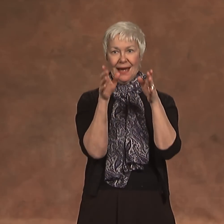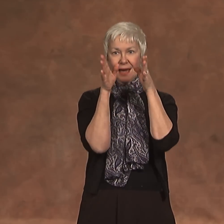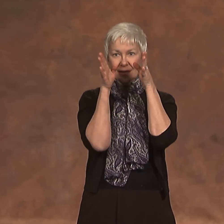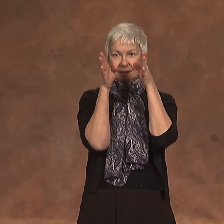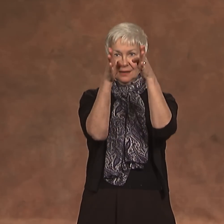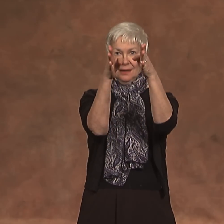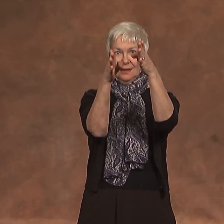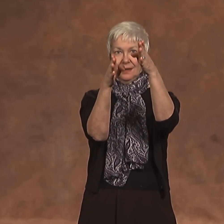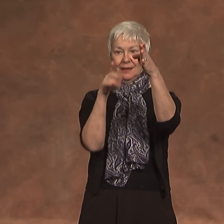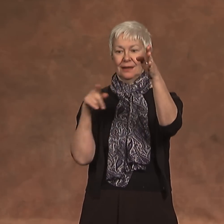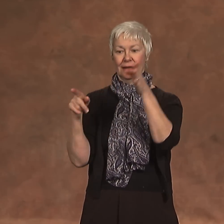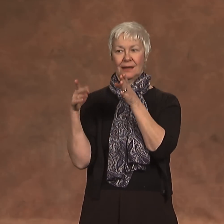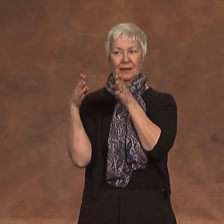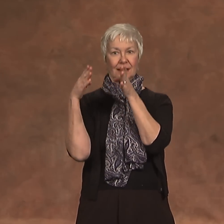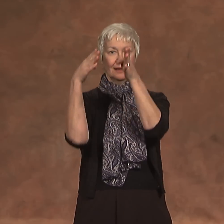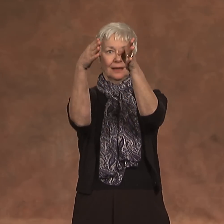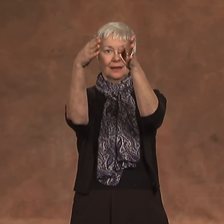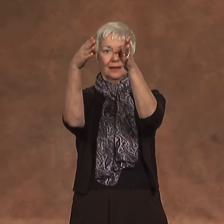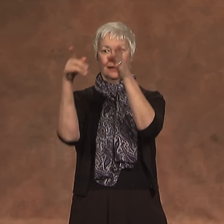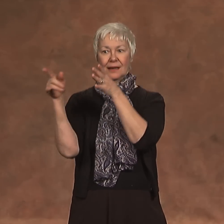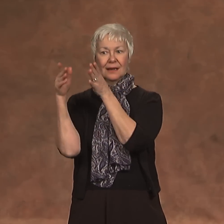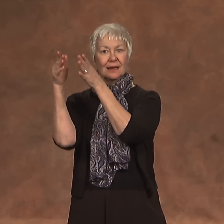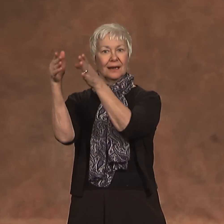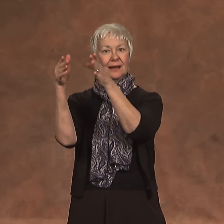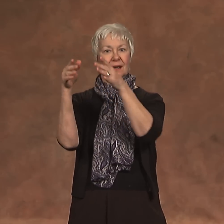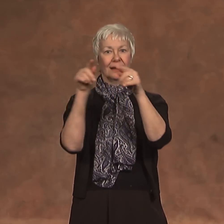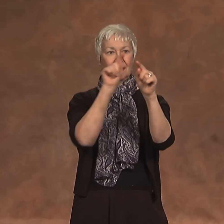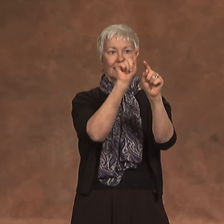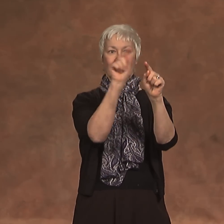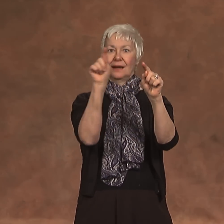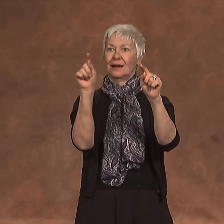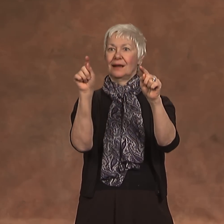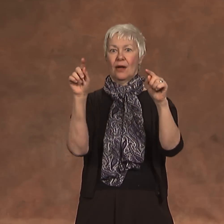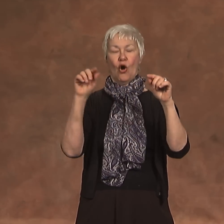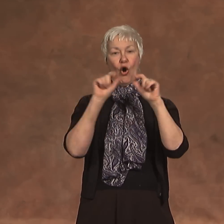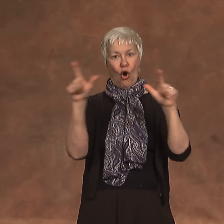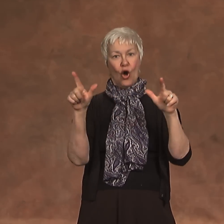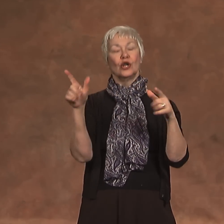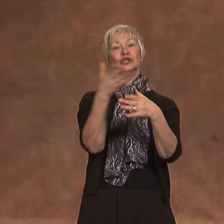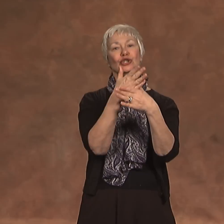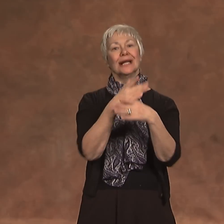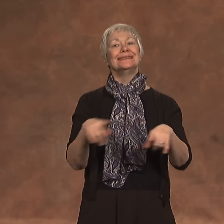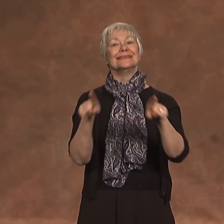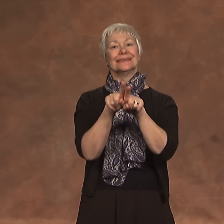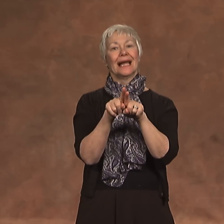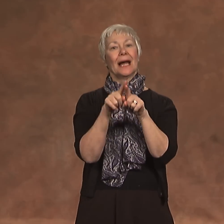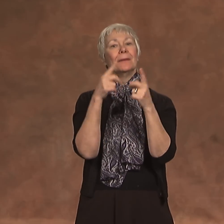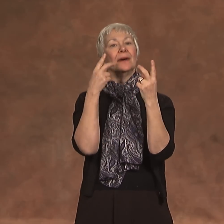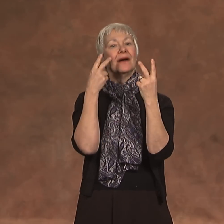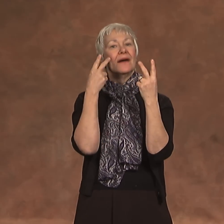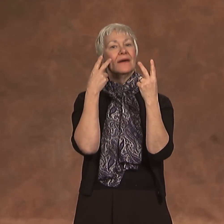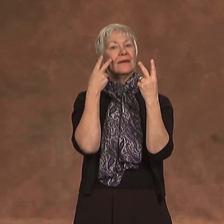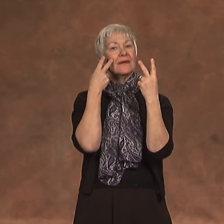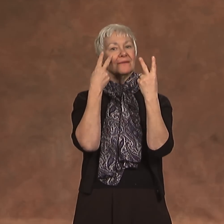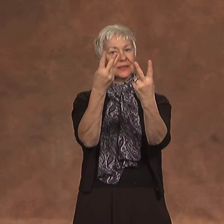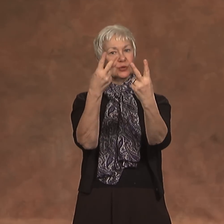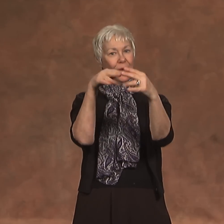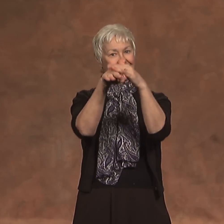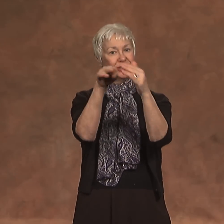This photo shows that indeed each student has full access to the fields of vision in order to see the teacher, the picture, and